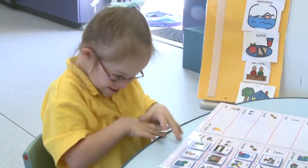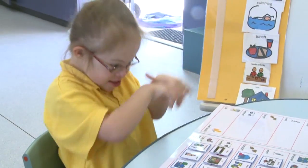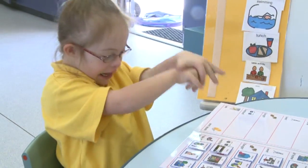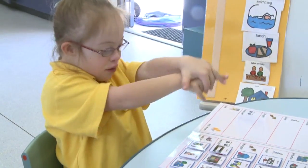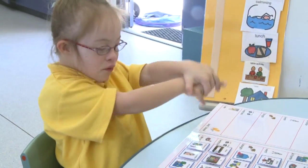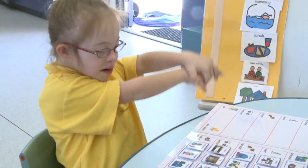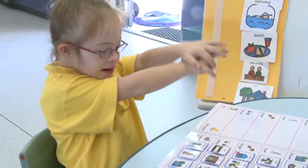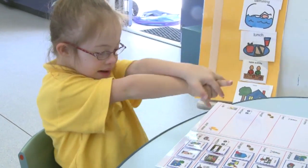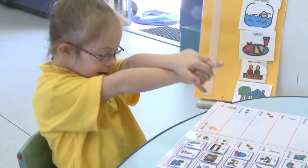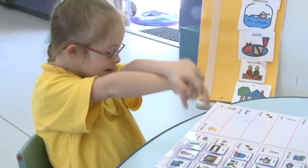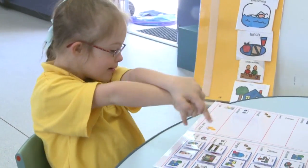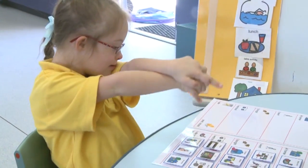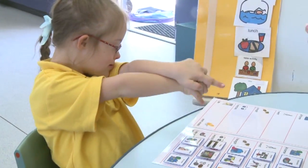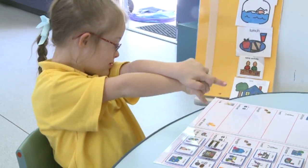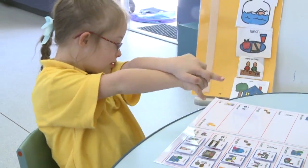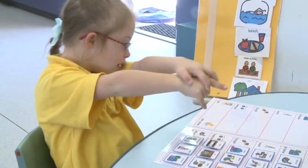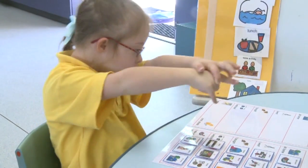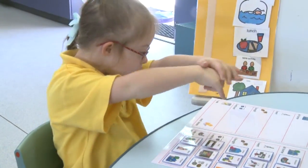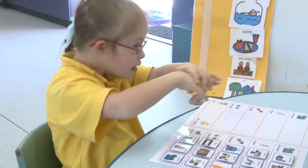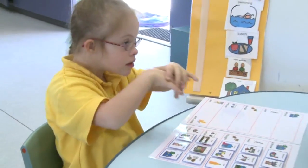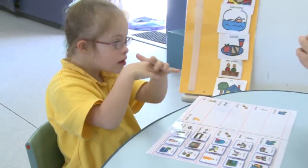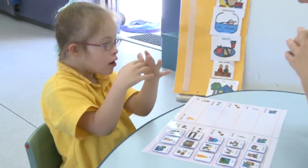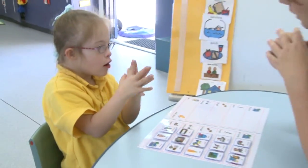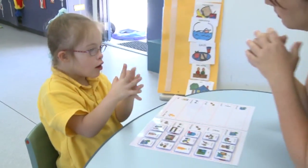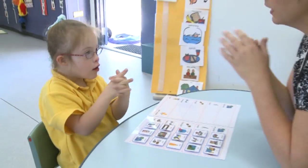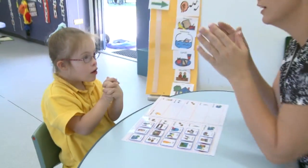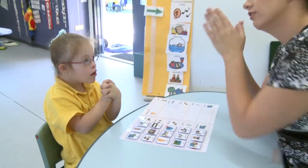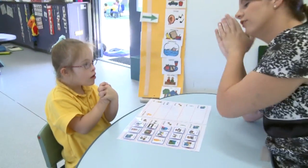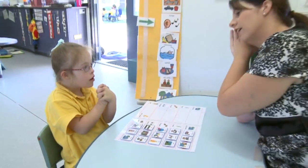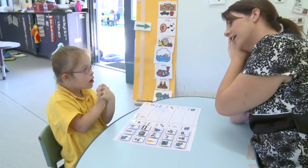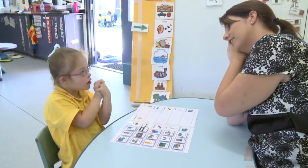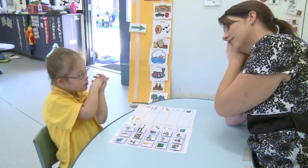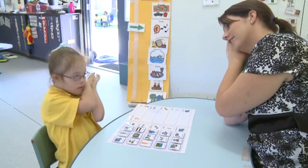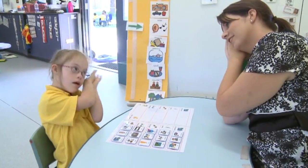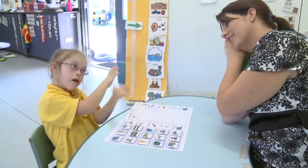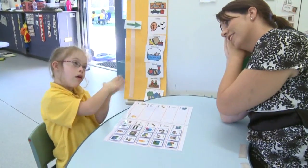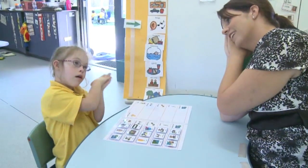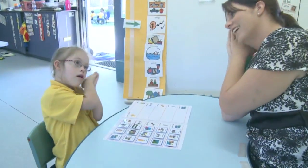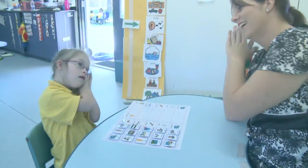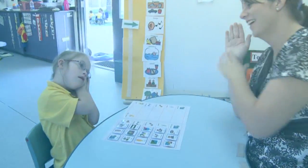Went home. And then when you went home, you had a big rest.